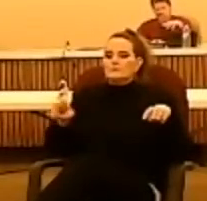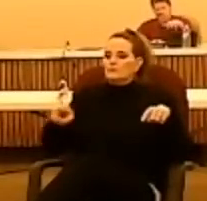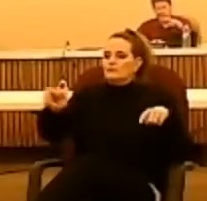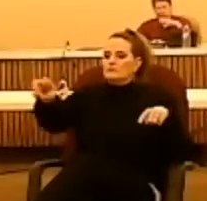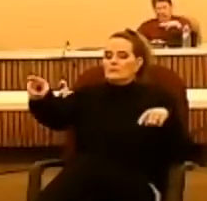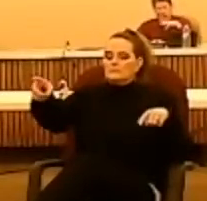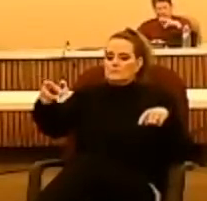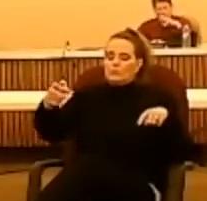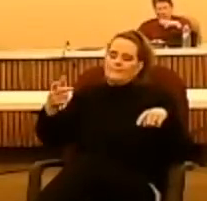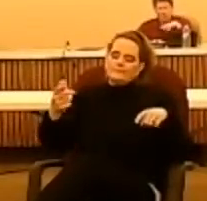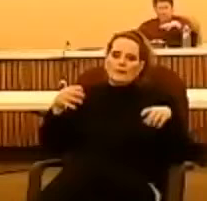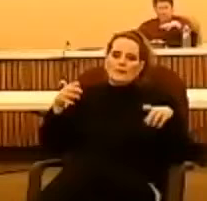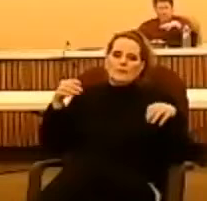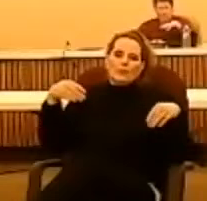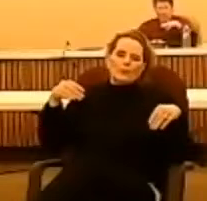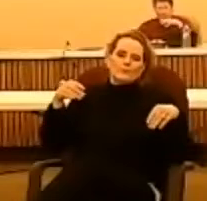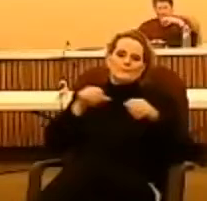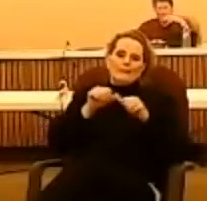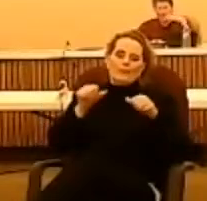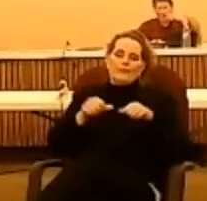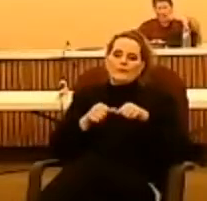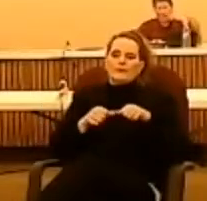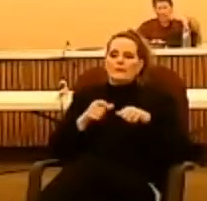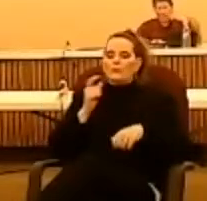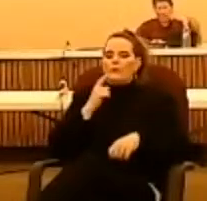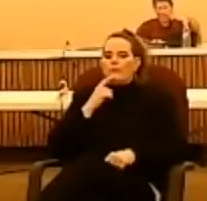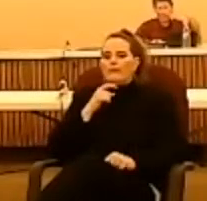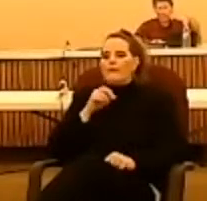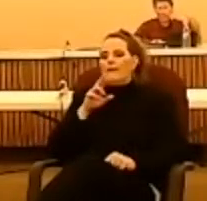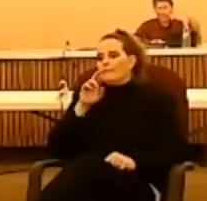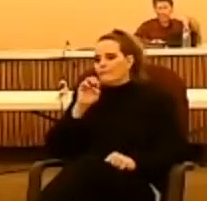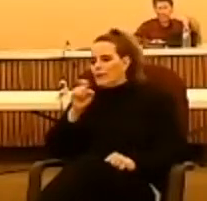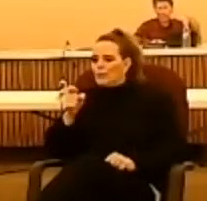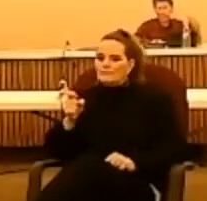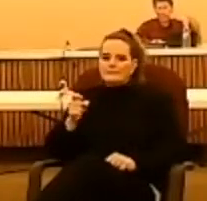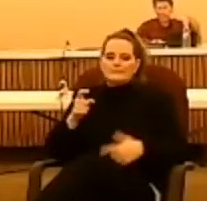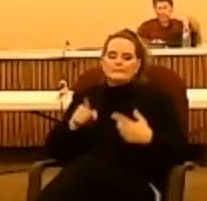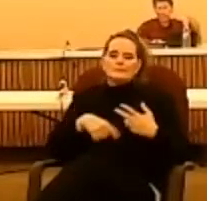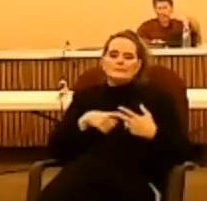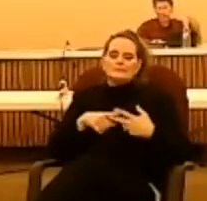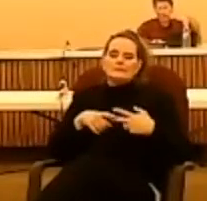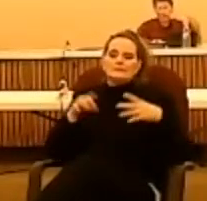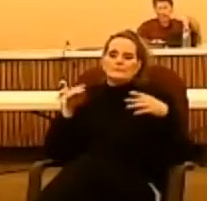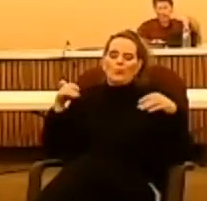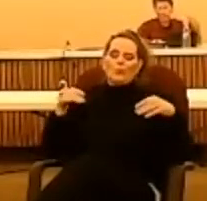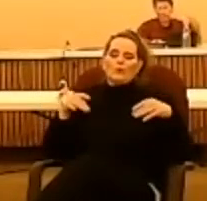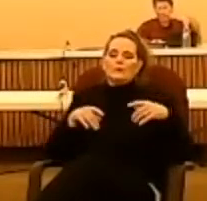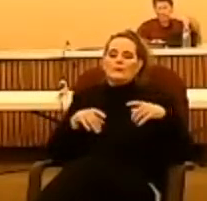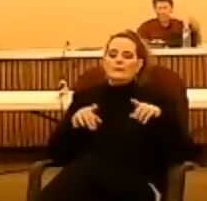commercial or the retail area like Miller's Pharmacy, as well as the Riverton